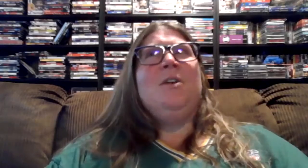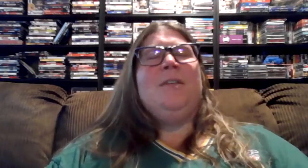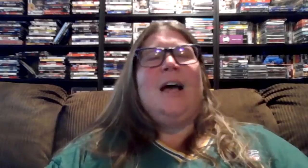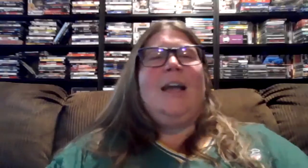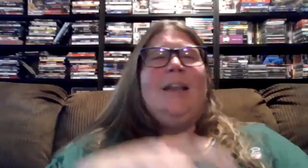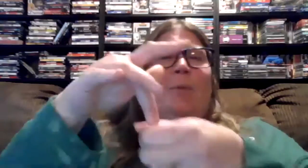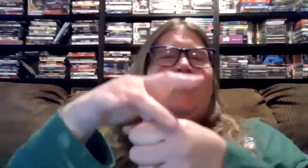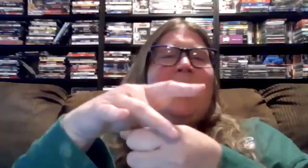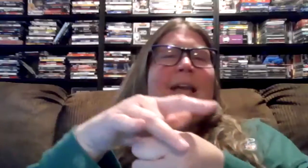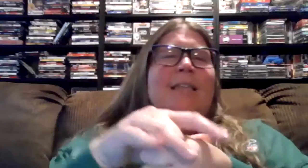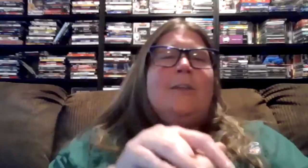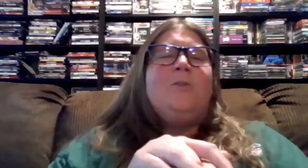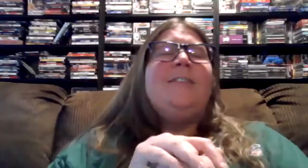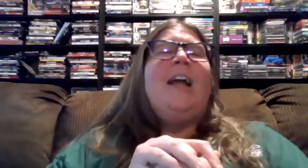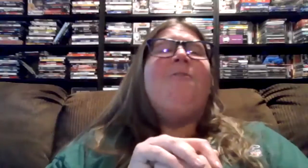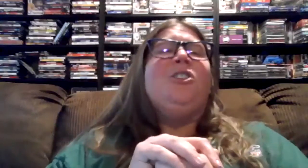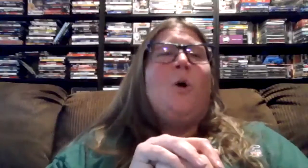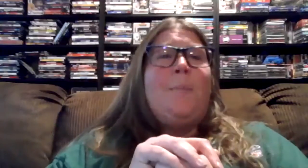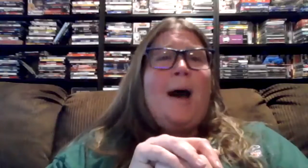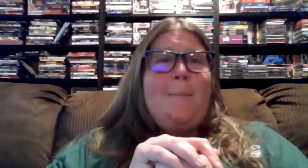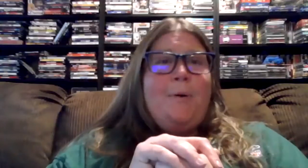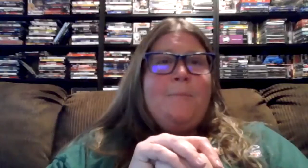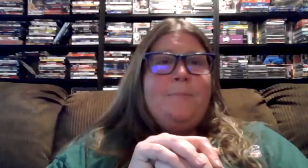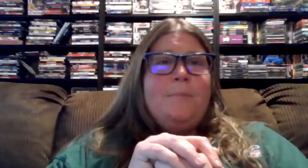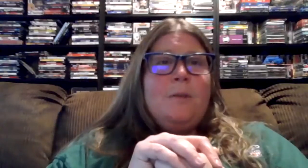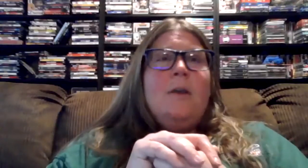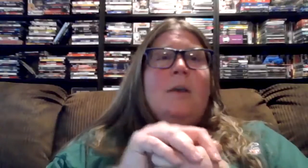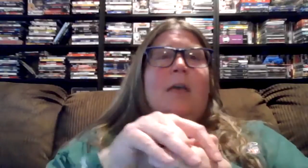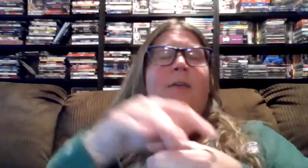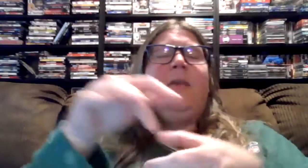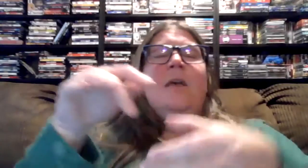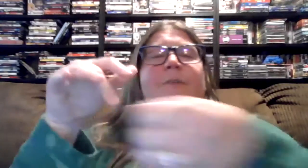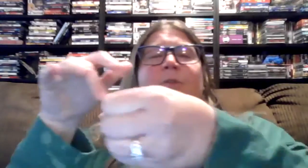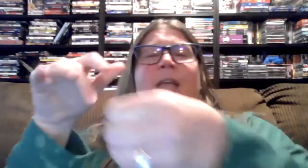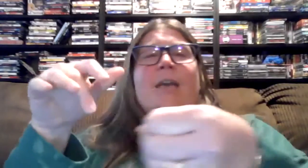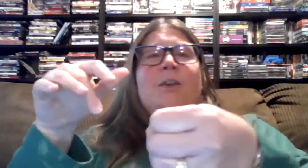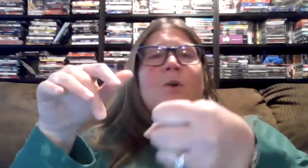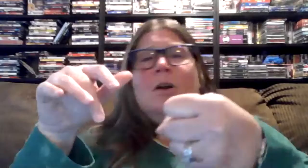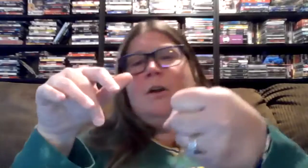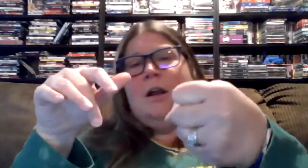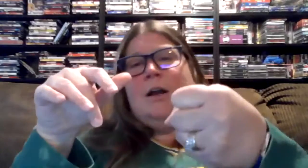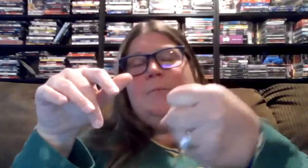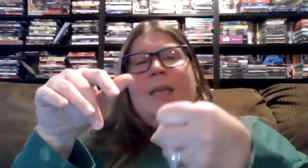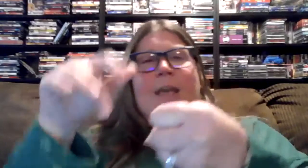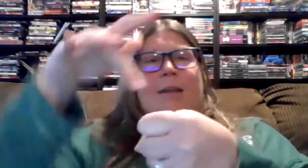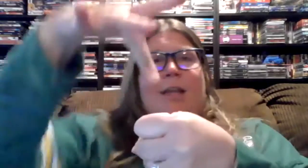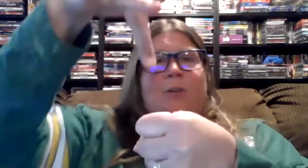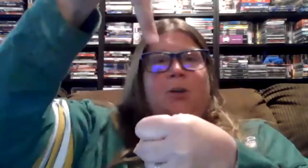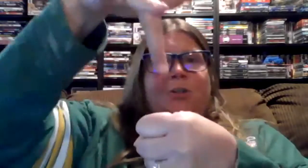the sign. I would say so the sign for soda pop is if you take your hand and you put your